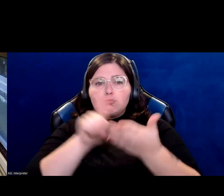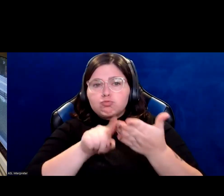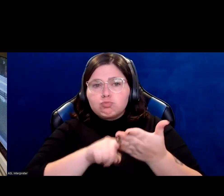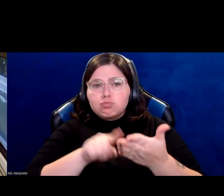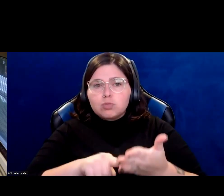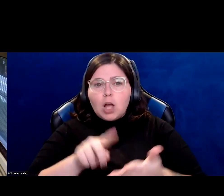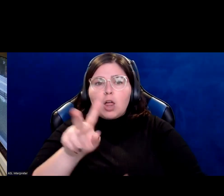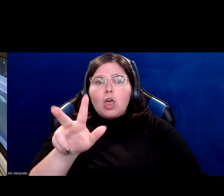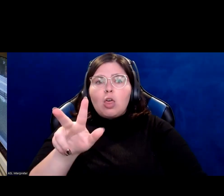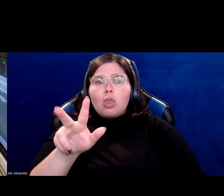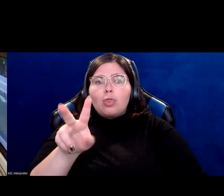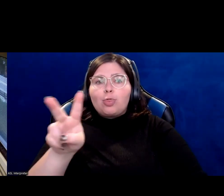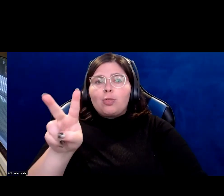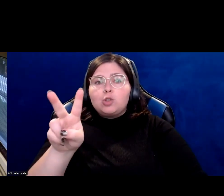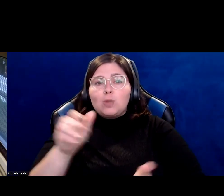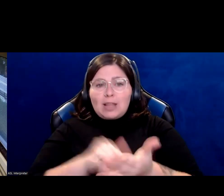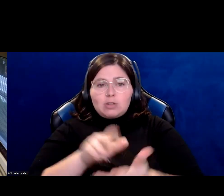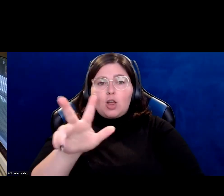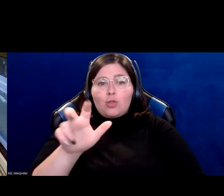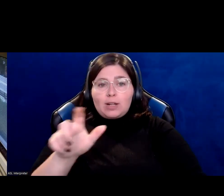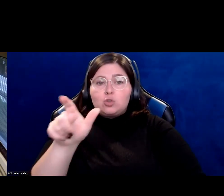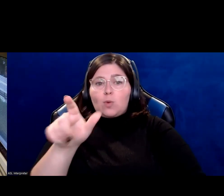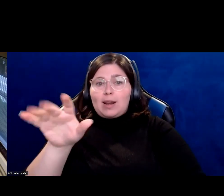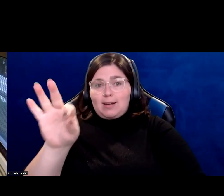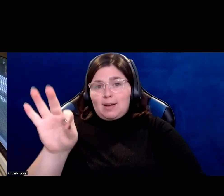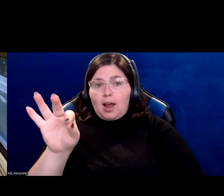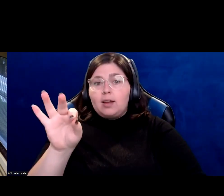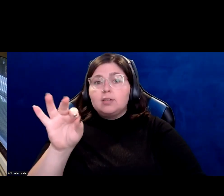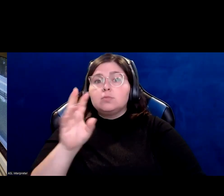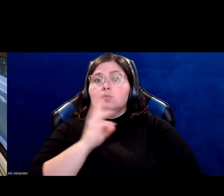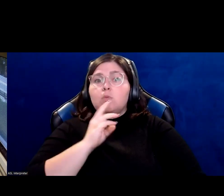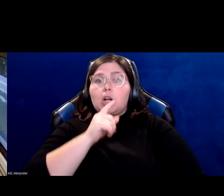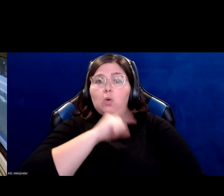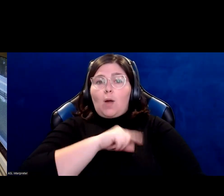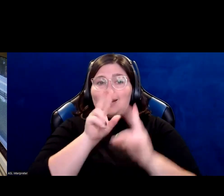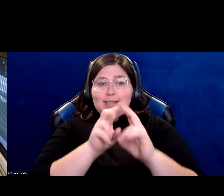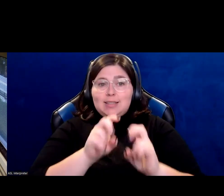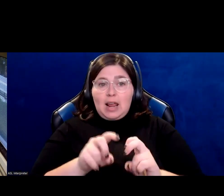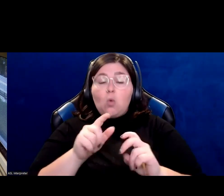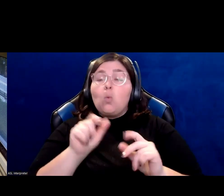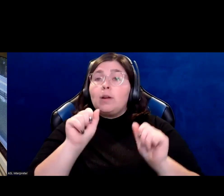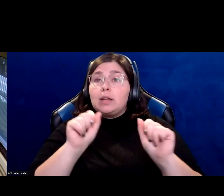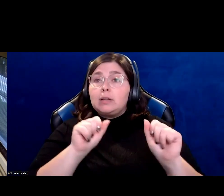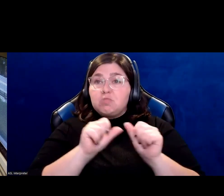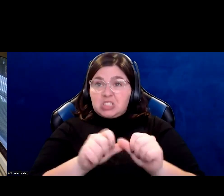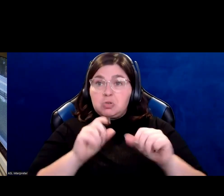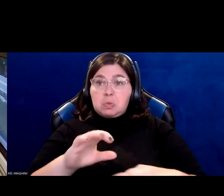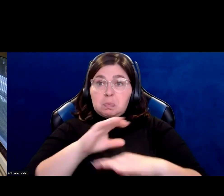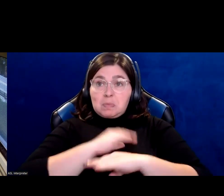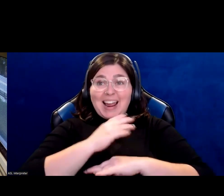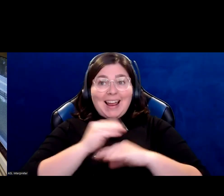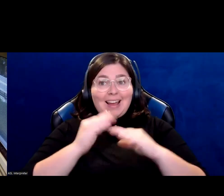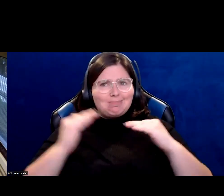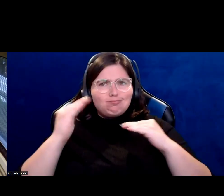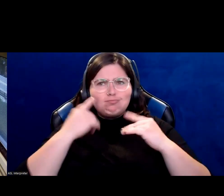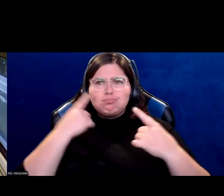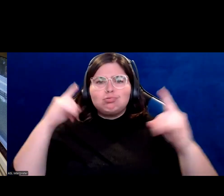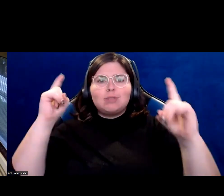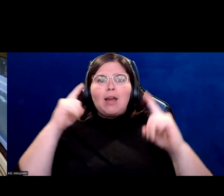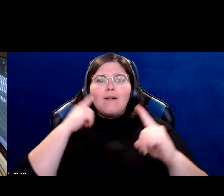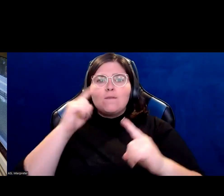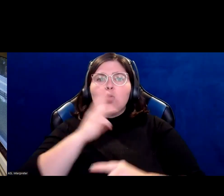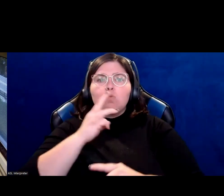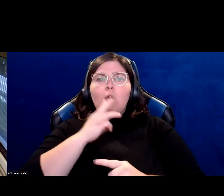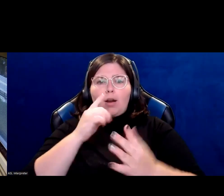2,329 water quality analysis of our drinking water and confirmed that we continue to meet and exceed all water criteria for our customers,